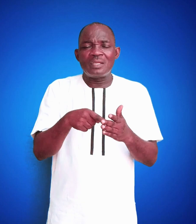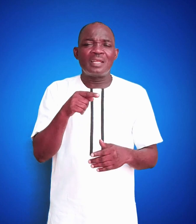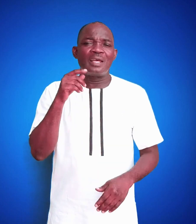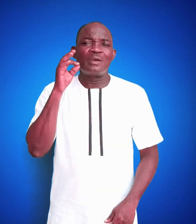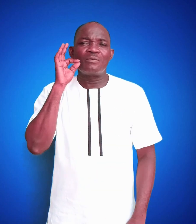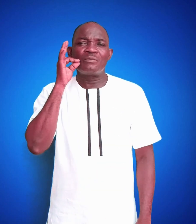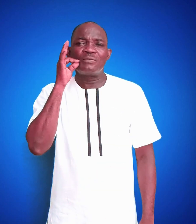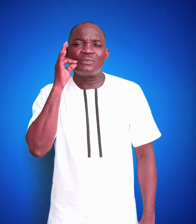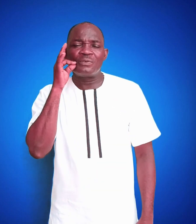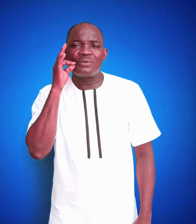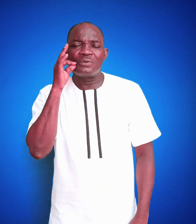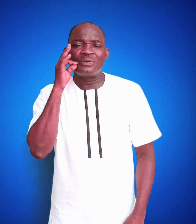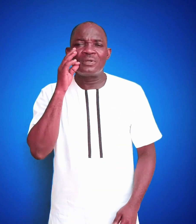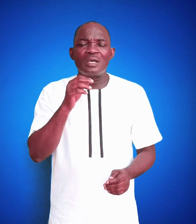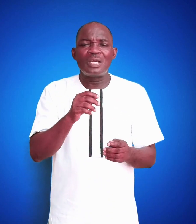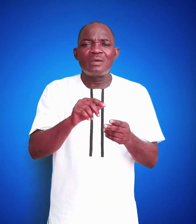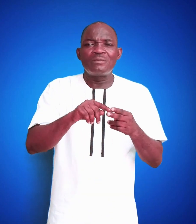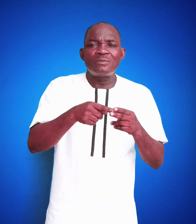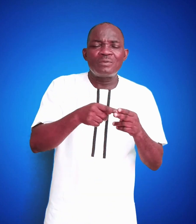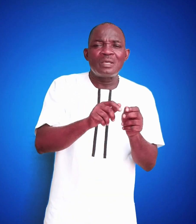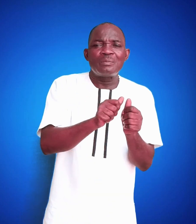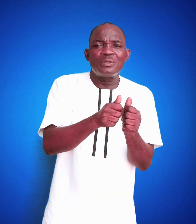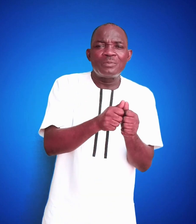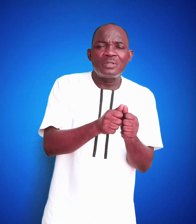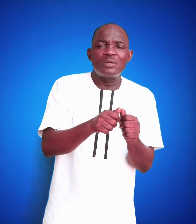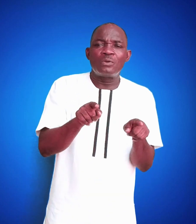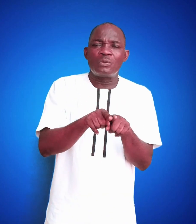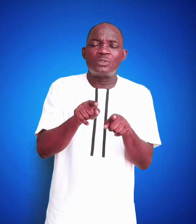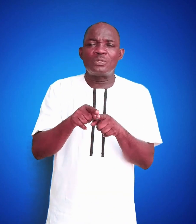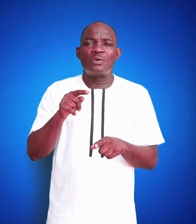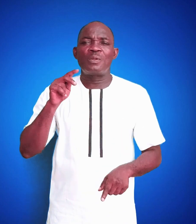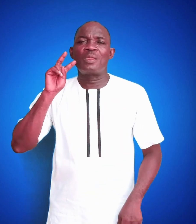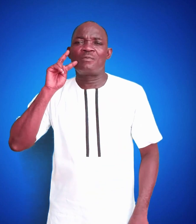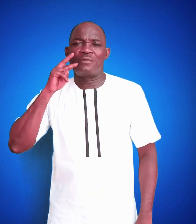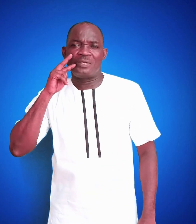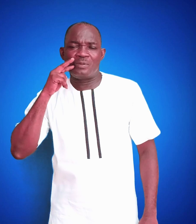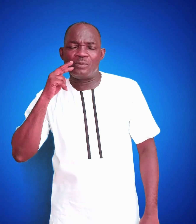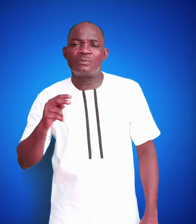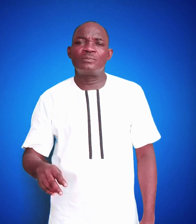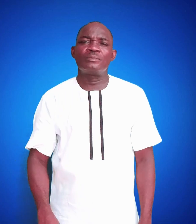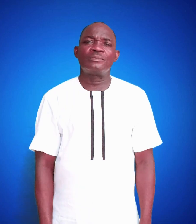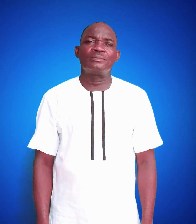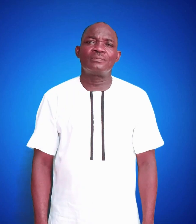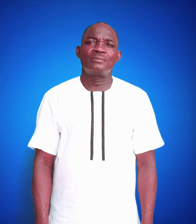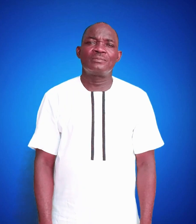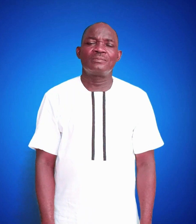fruits, legumes, and vegetables.